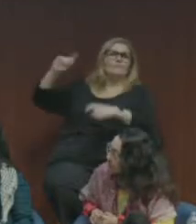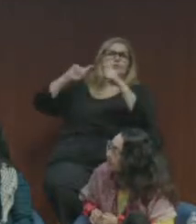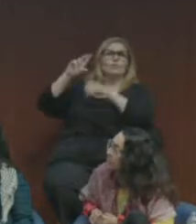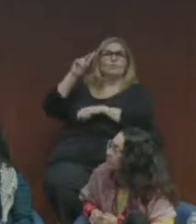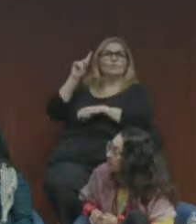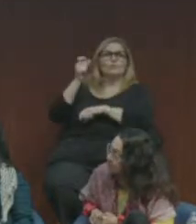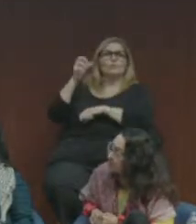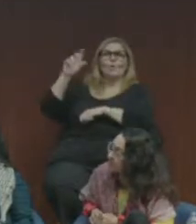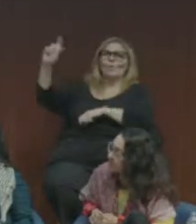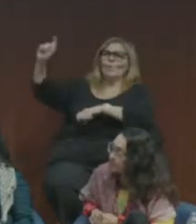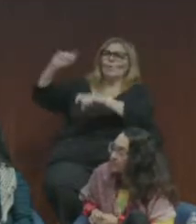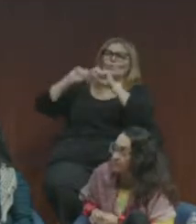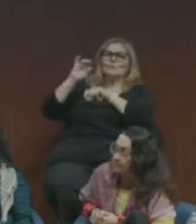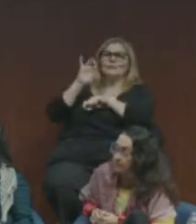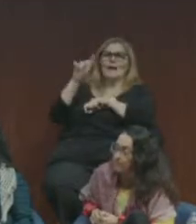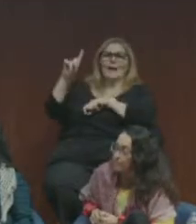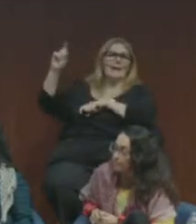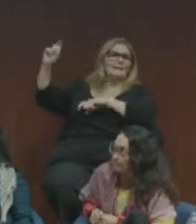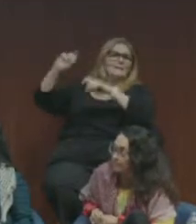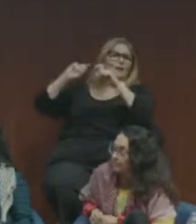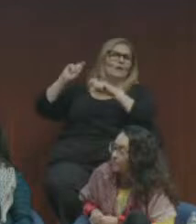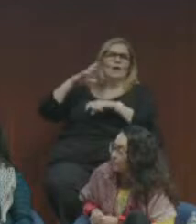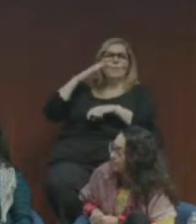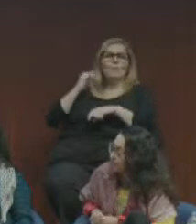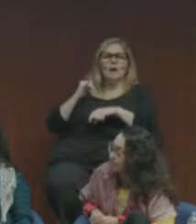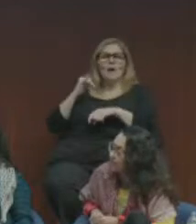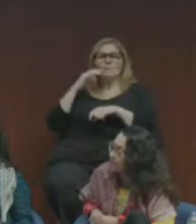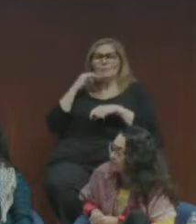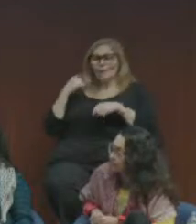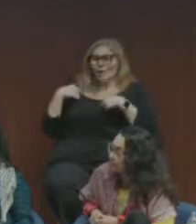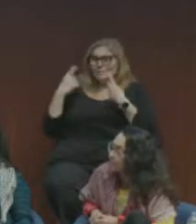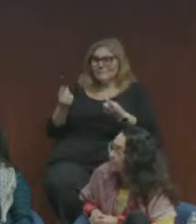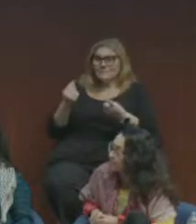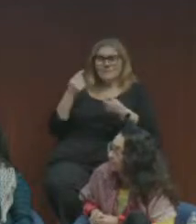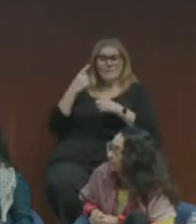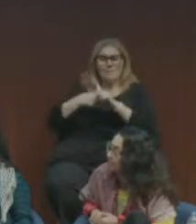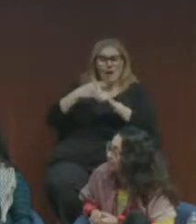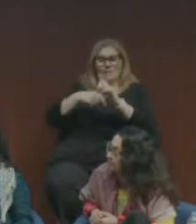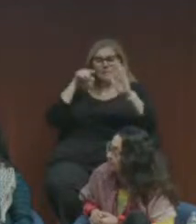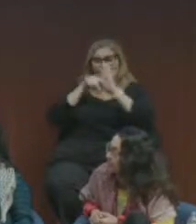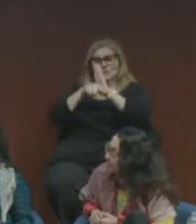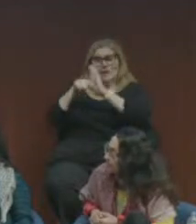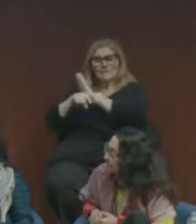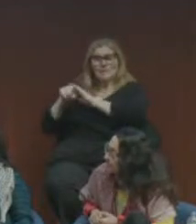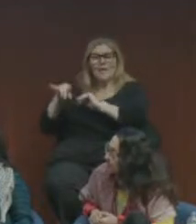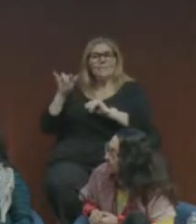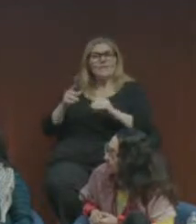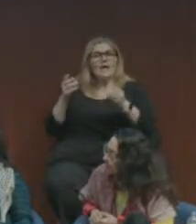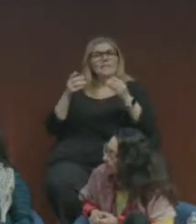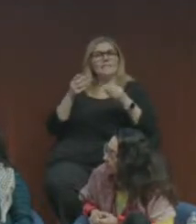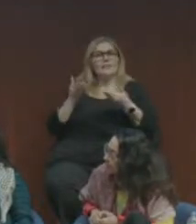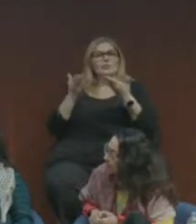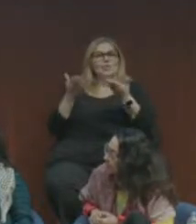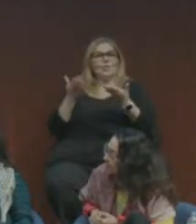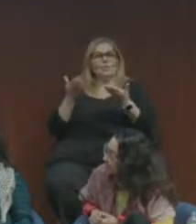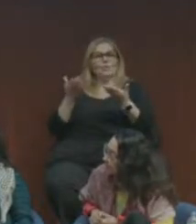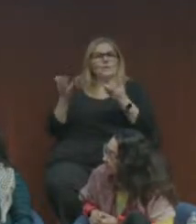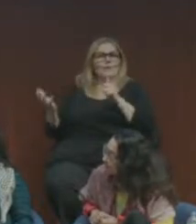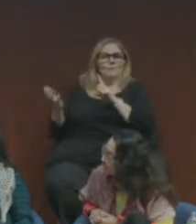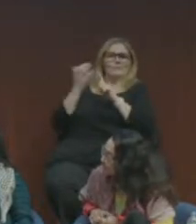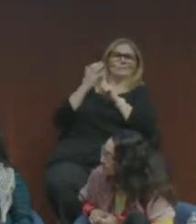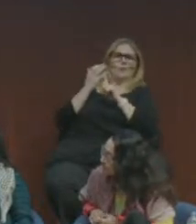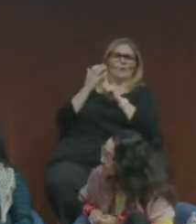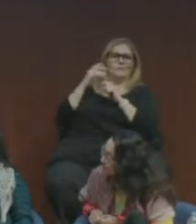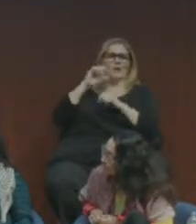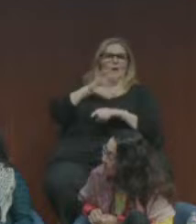aid. Because since the early months of the genocide, the solution that was pushed upon